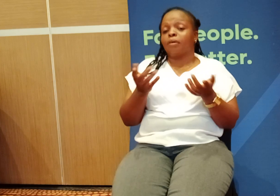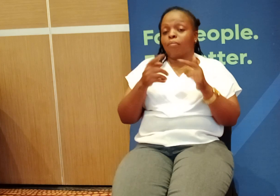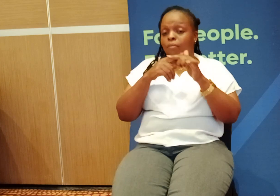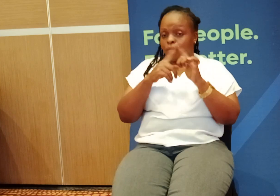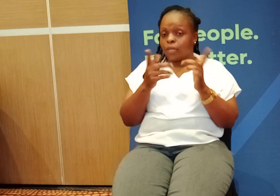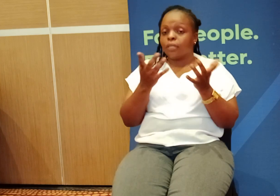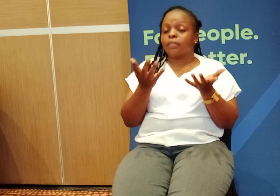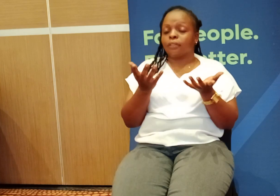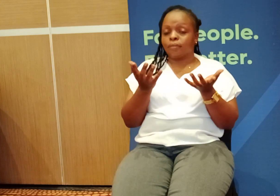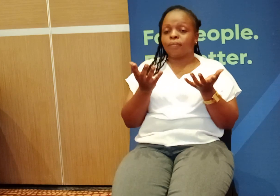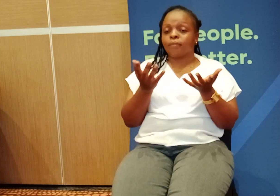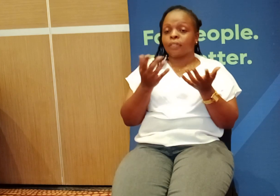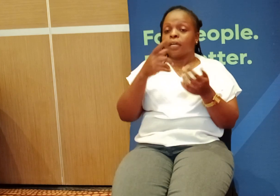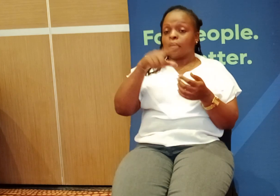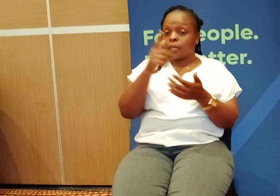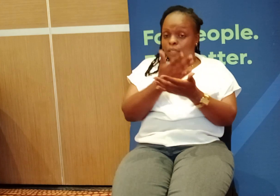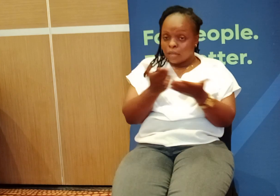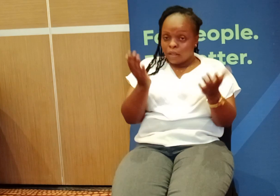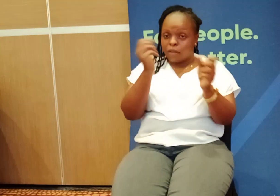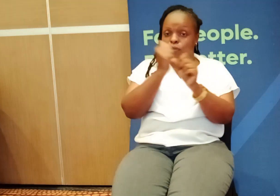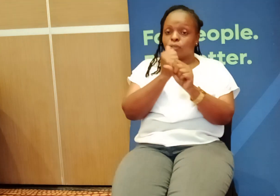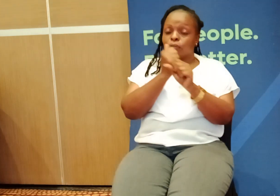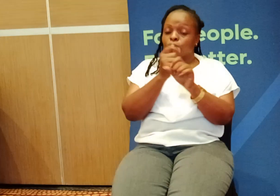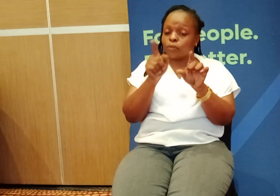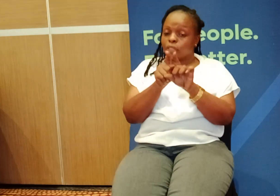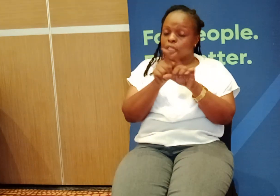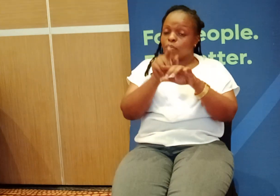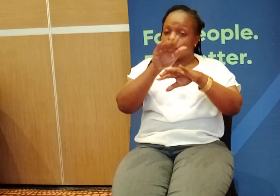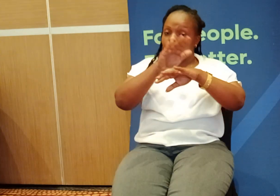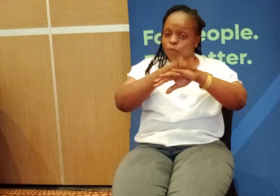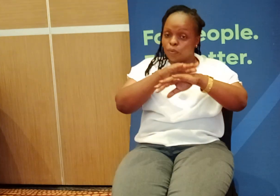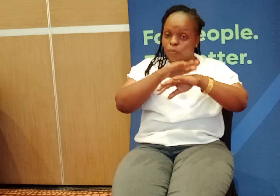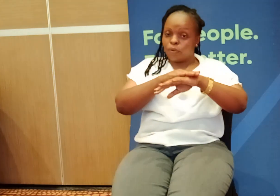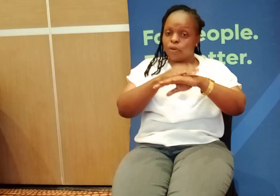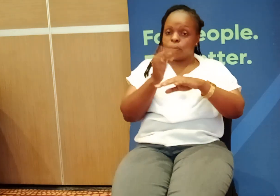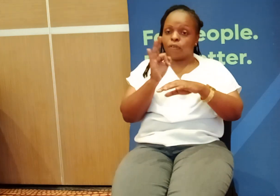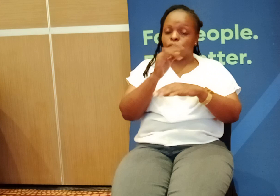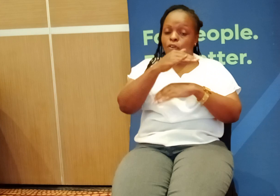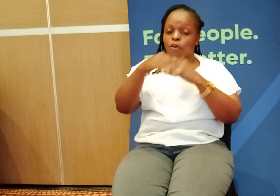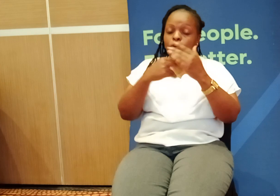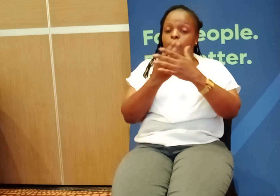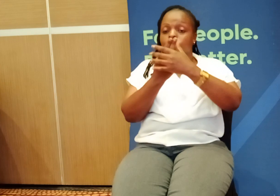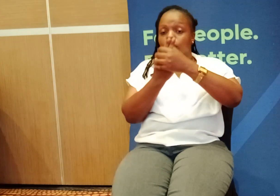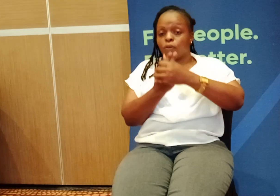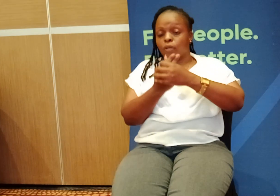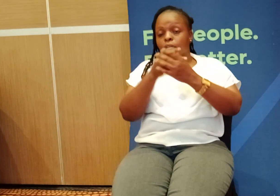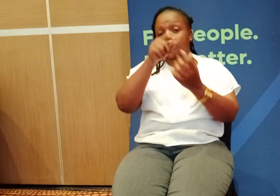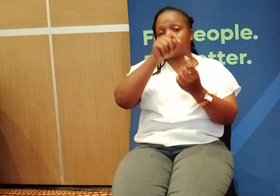The right thing to do, and for the good of all stakeholders, particularly our staff,